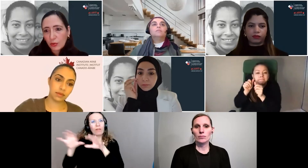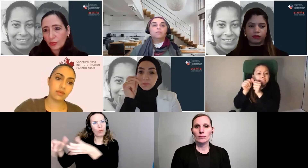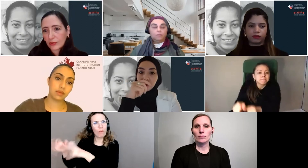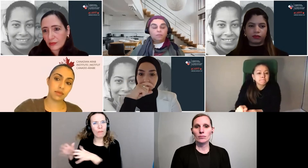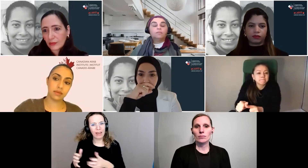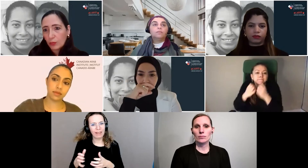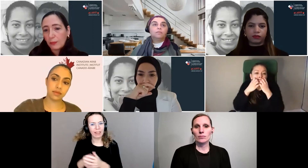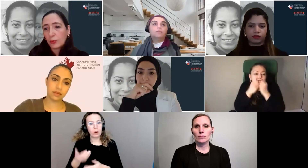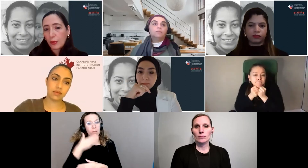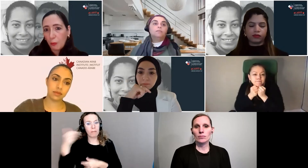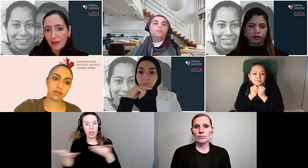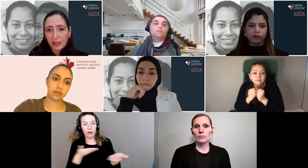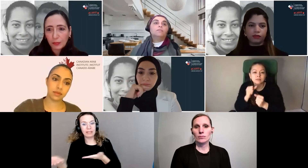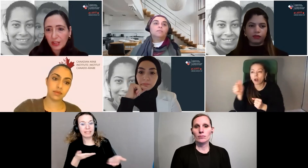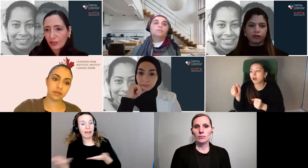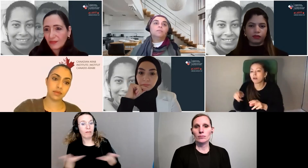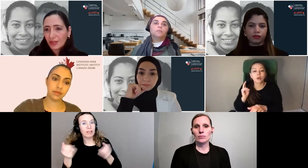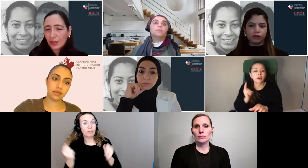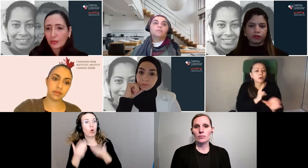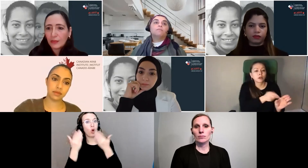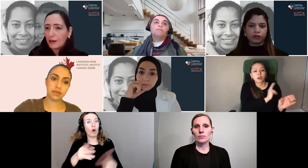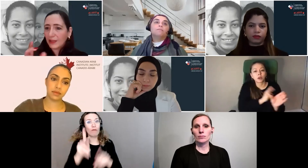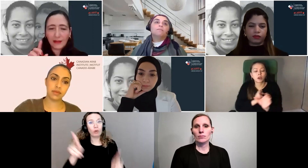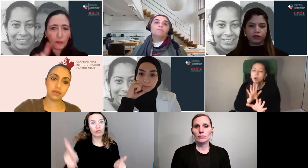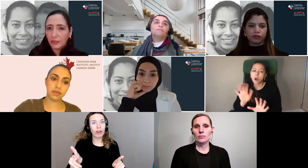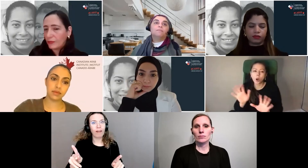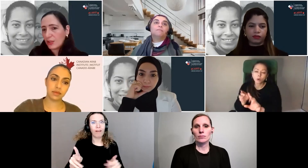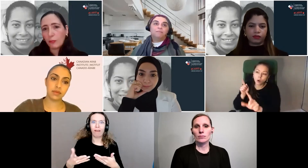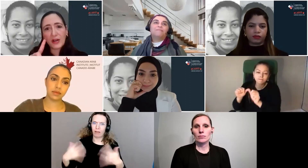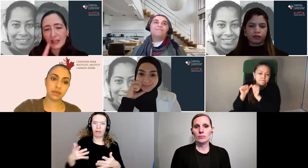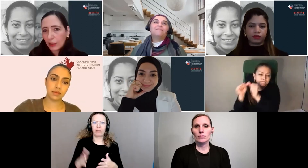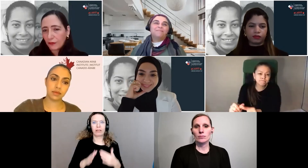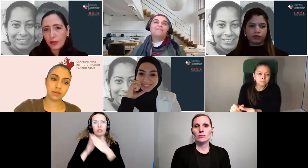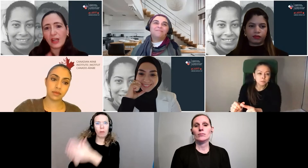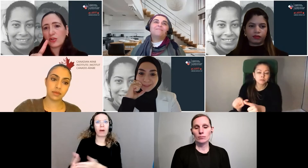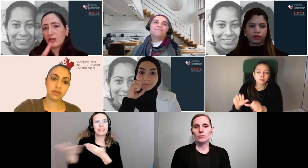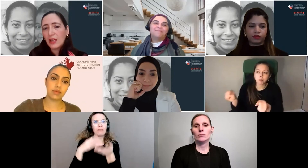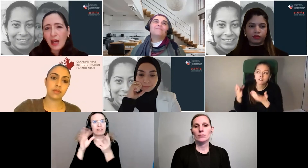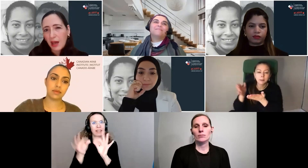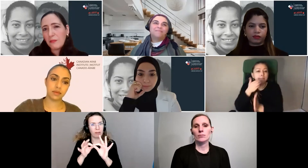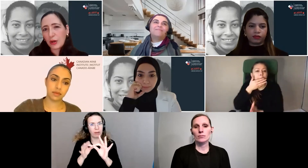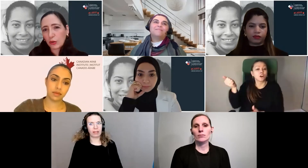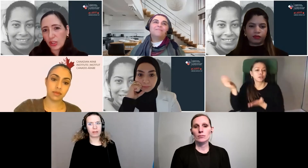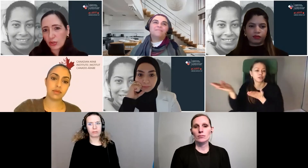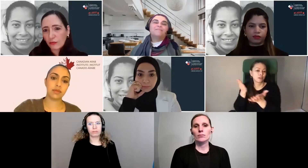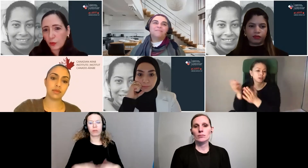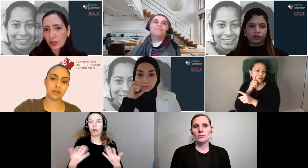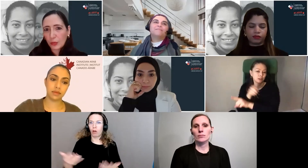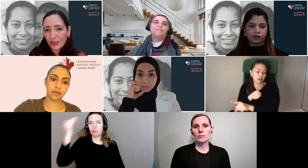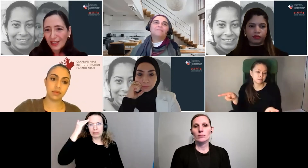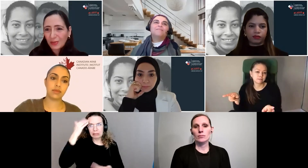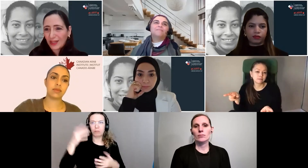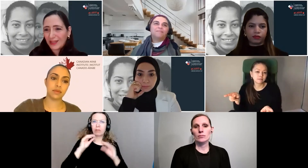provide to people who require interpretation. So I raise awareness, a lot of education, and better conditions